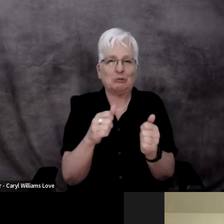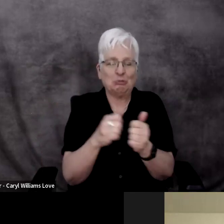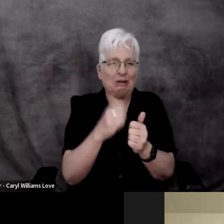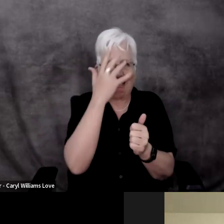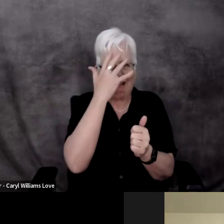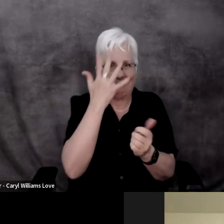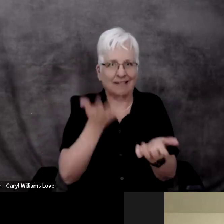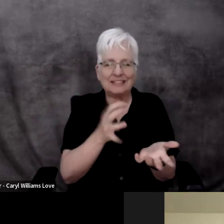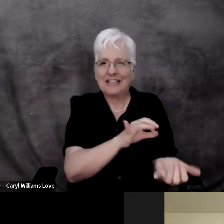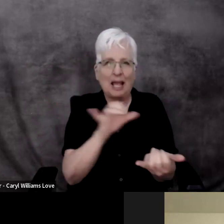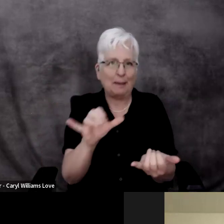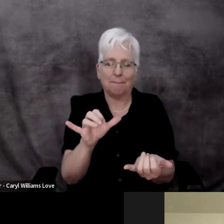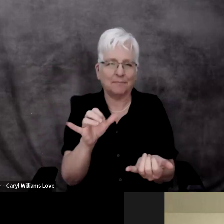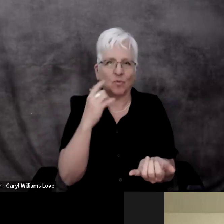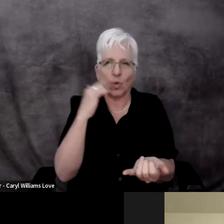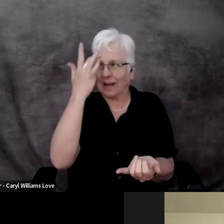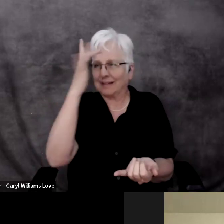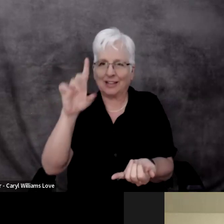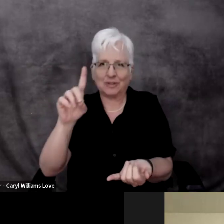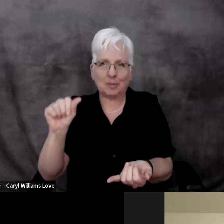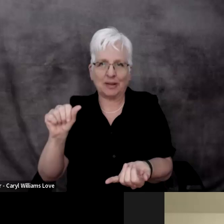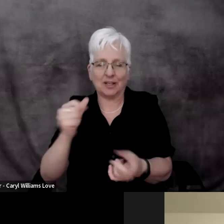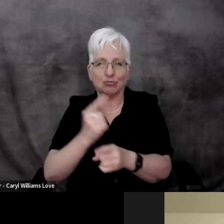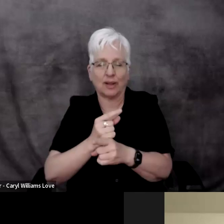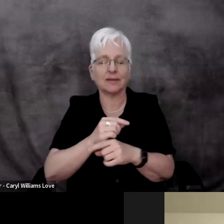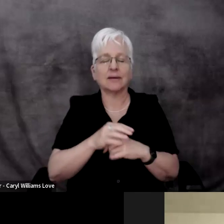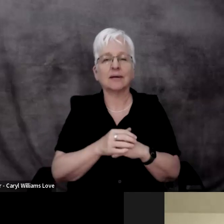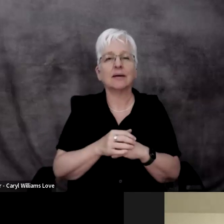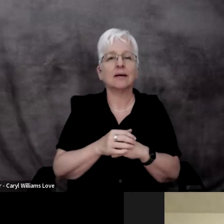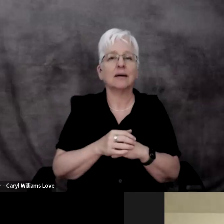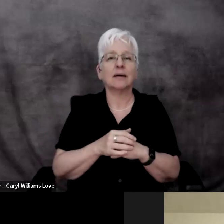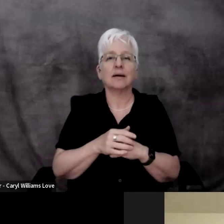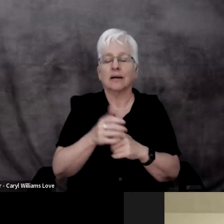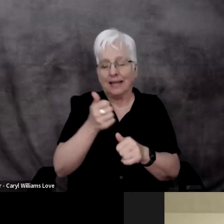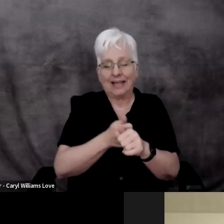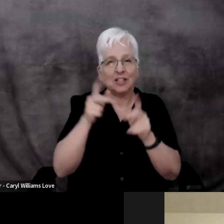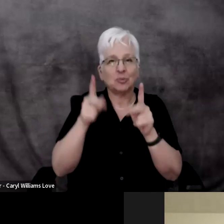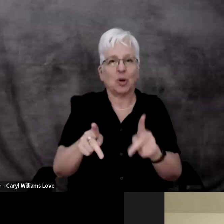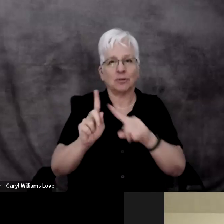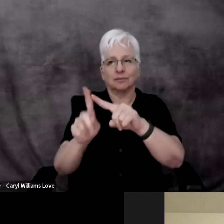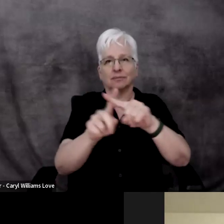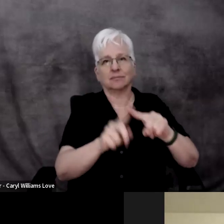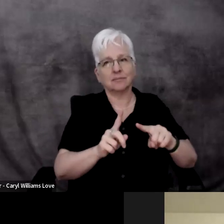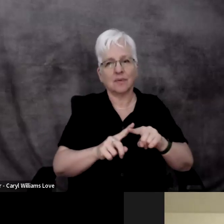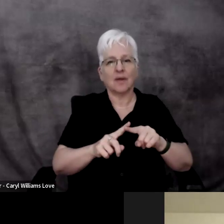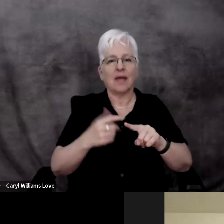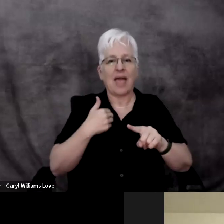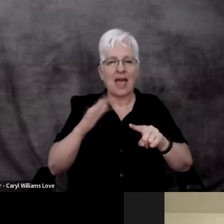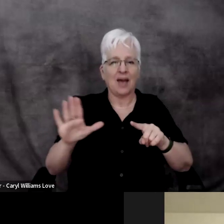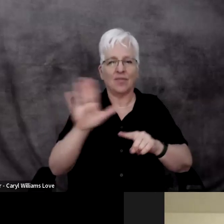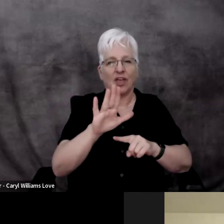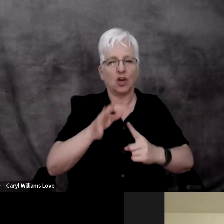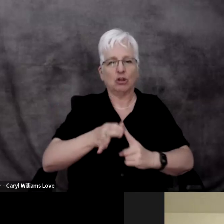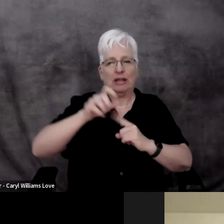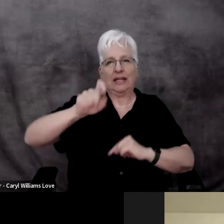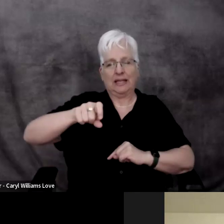various unique needs of every single person. They all have their own unique needs and challenges. And at the same time, there are a